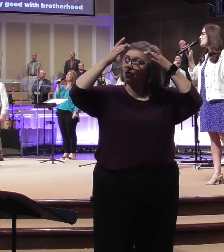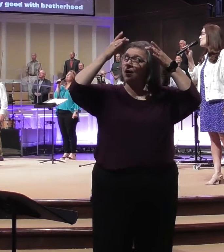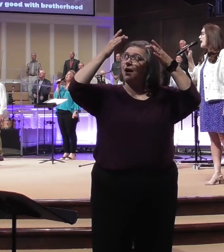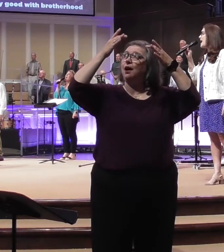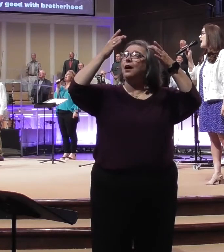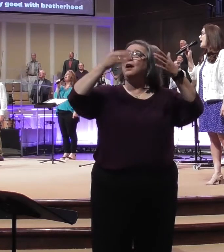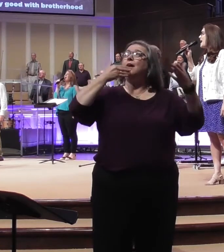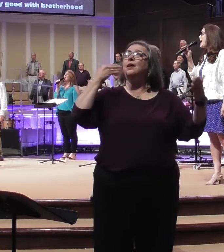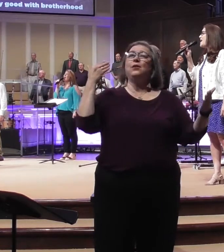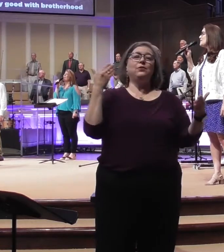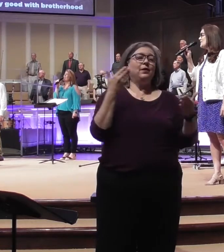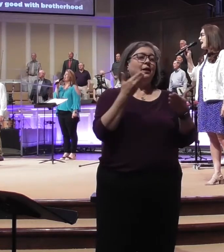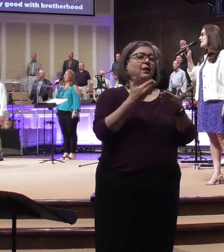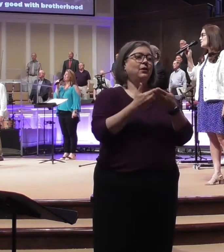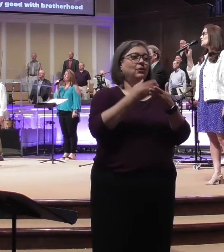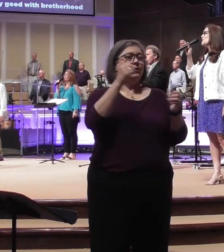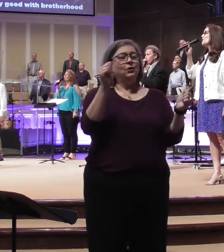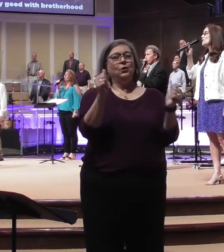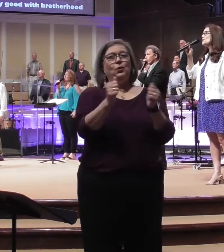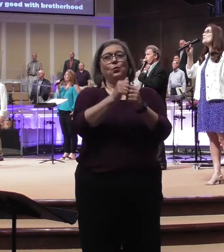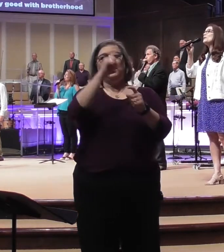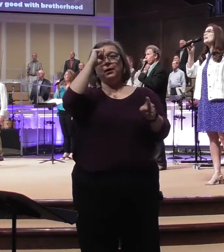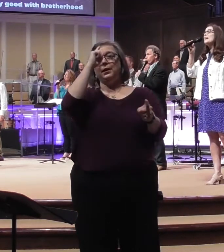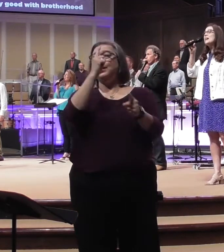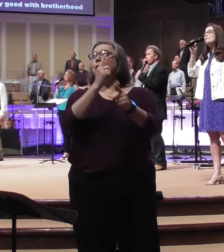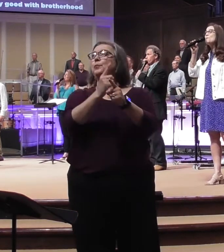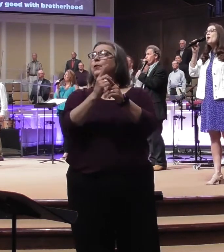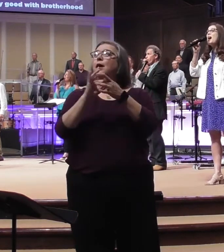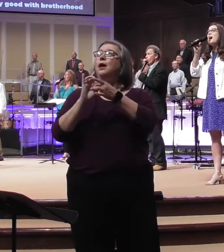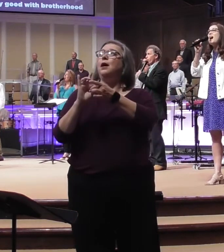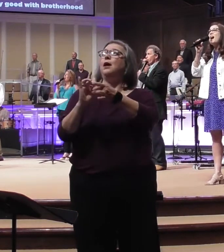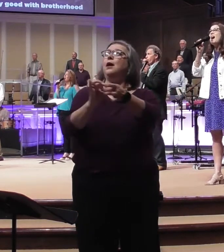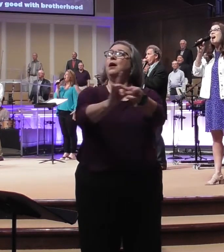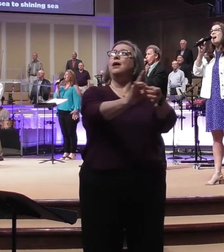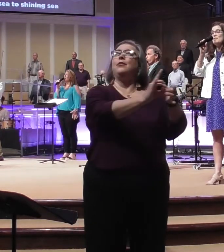and crown thy good with